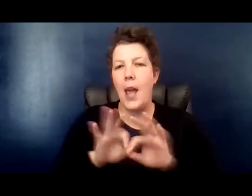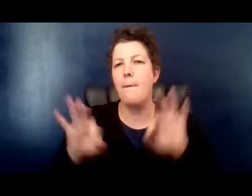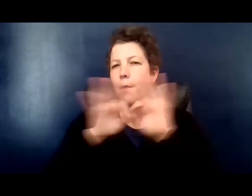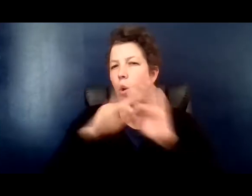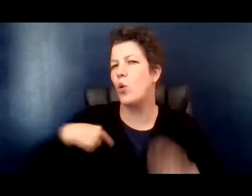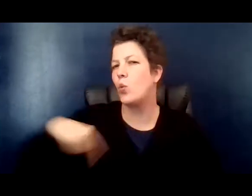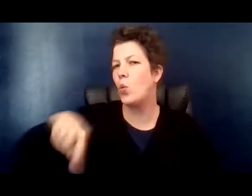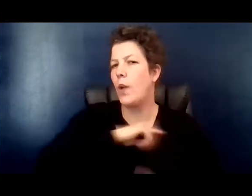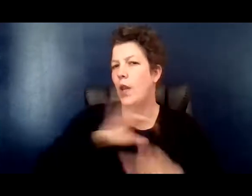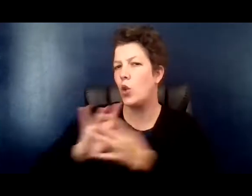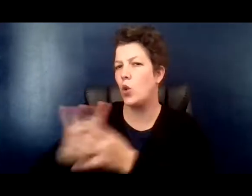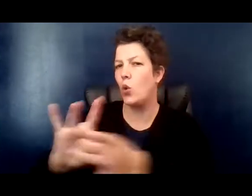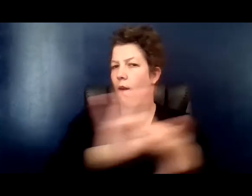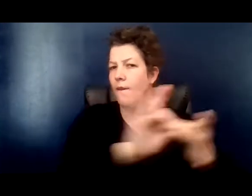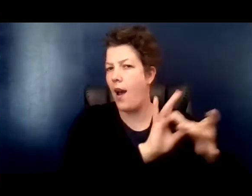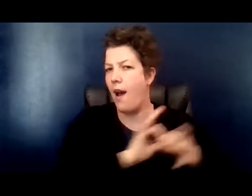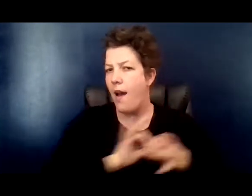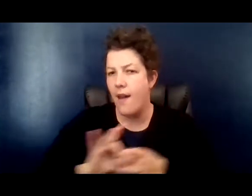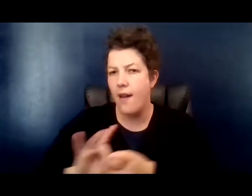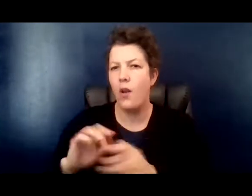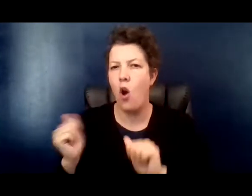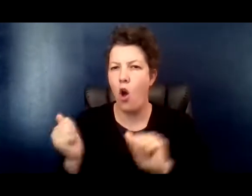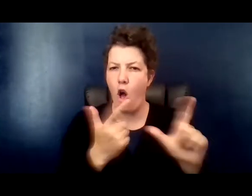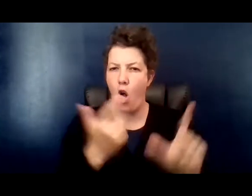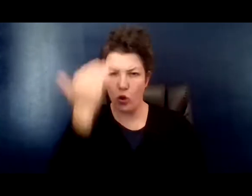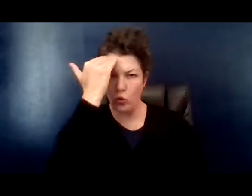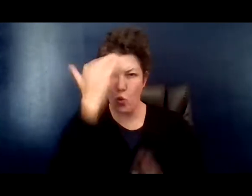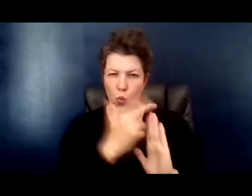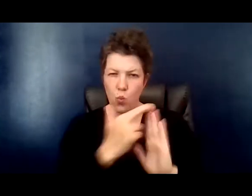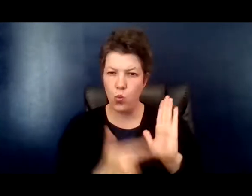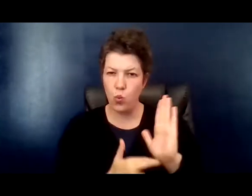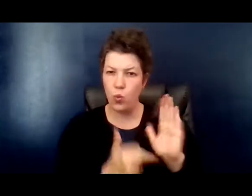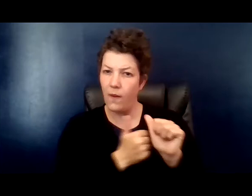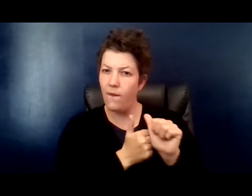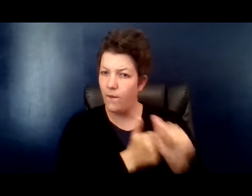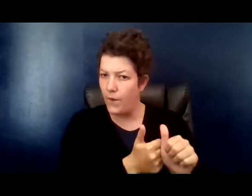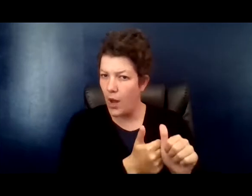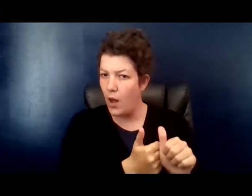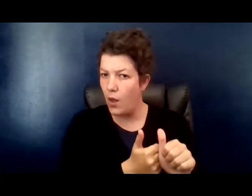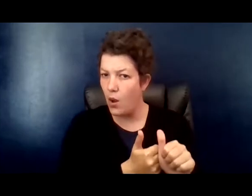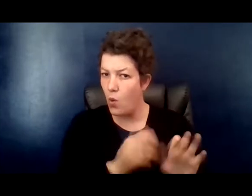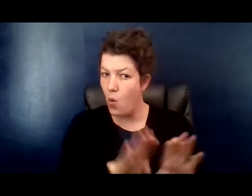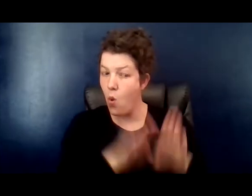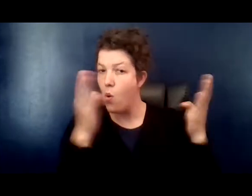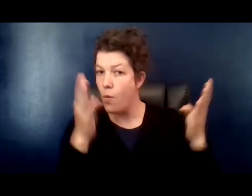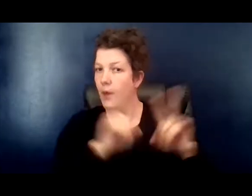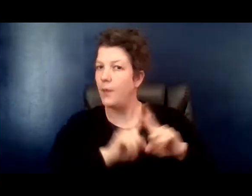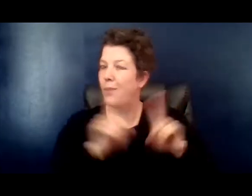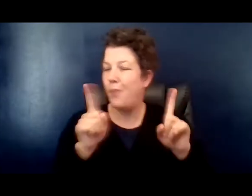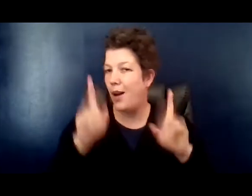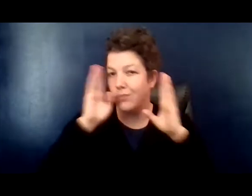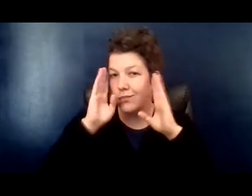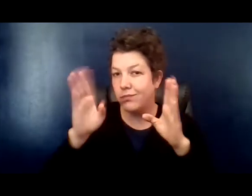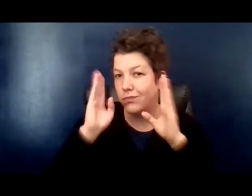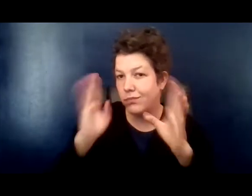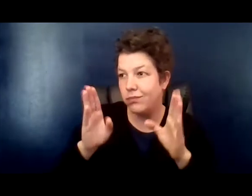going to see and how you're supposed to handle yourself. So again, I think it's really important that we do this, you know, working together, working hand in hand